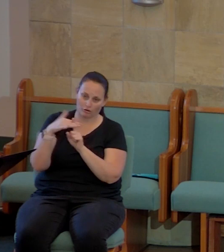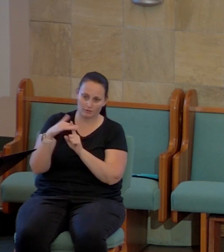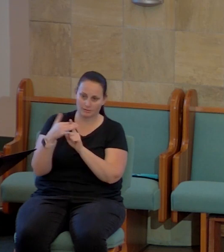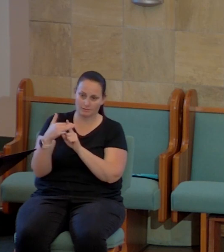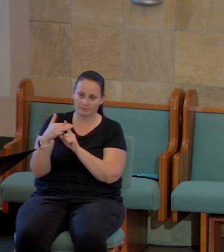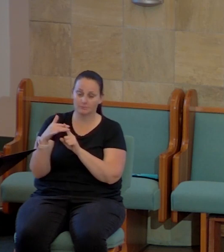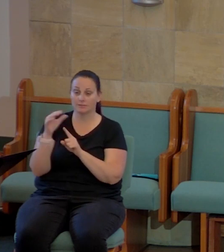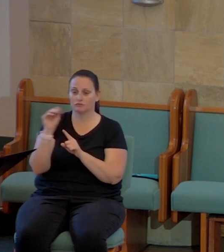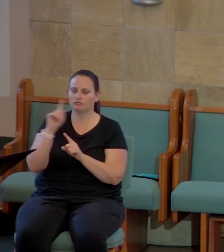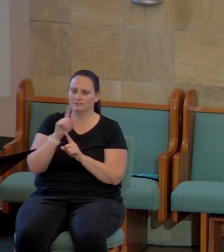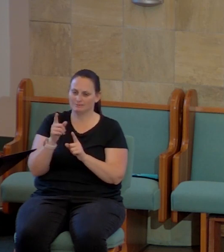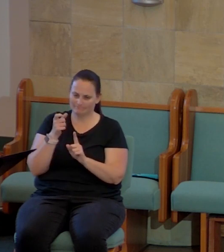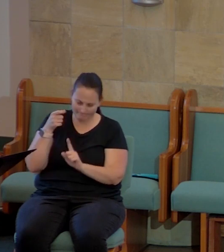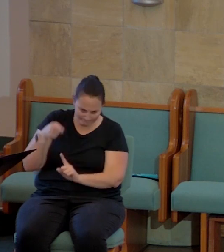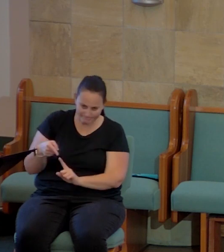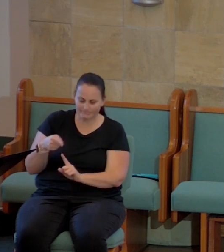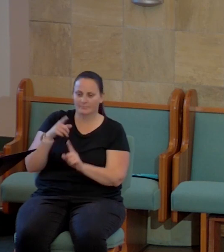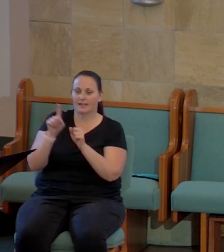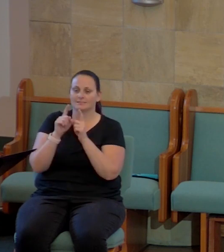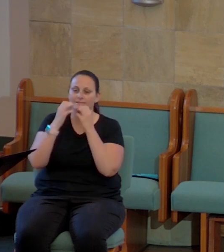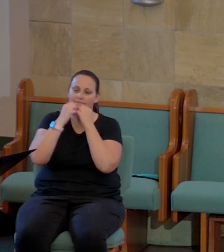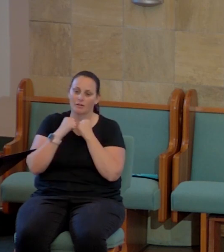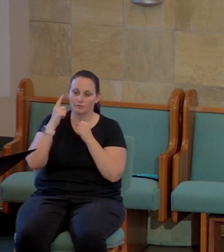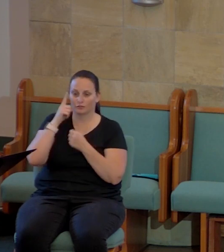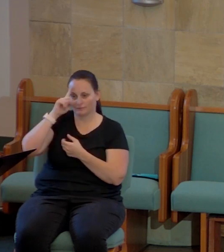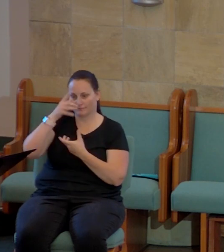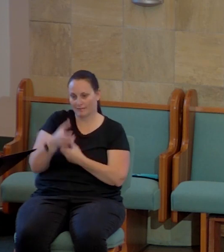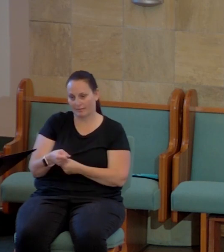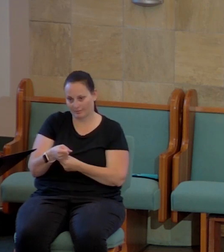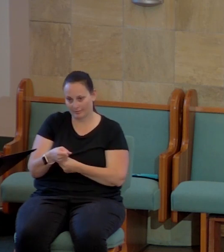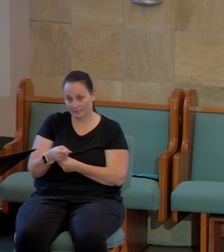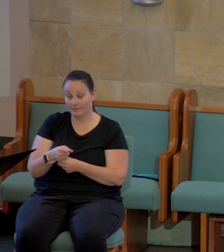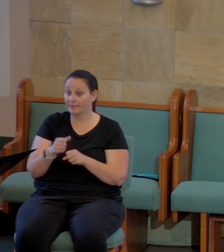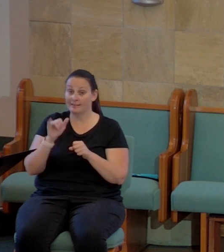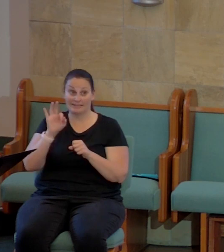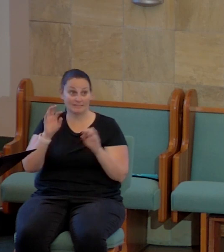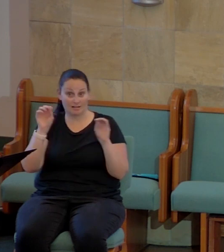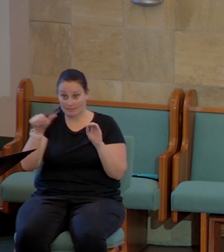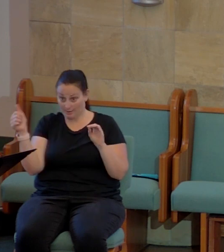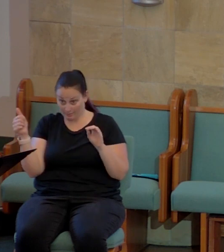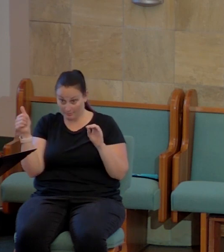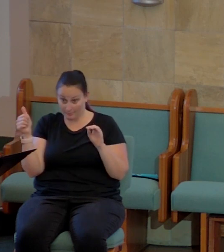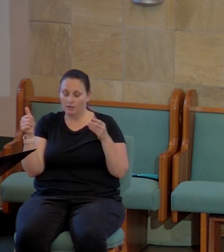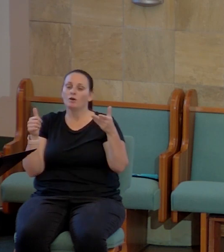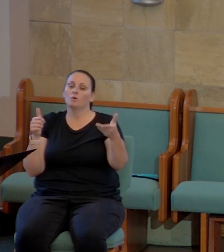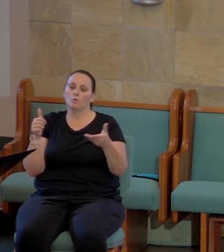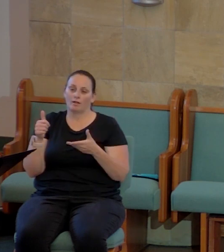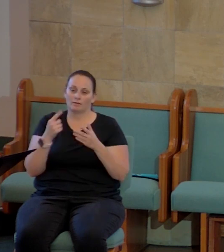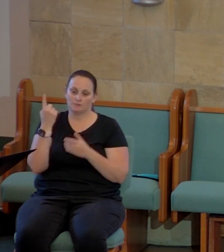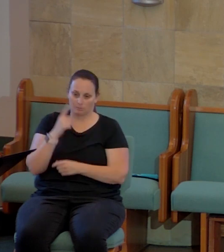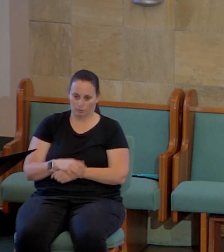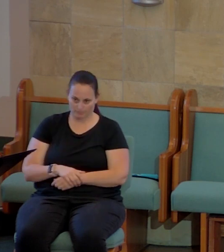and really underscoring it as a value of faith. If you could do nothing else, welcome